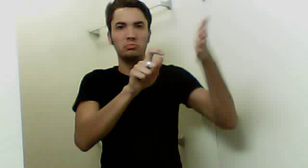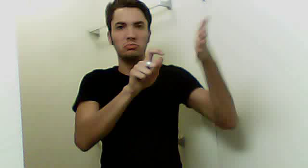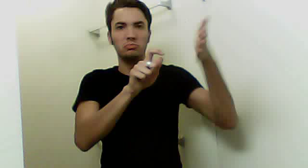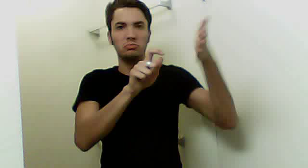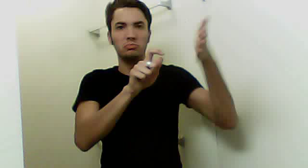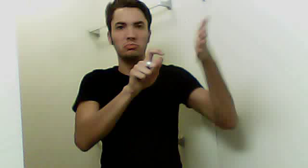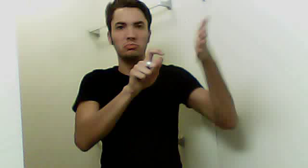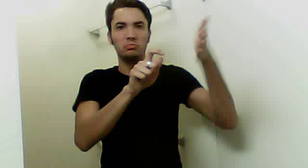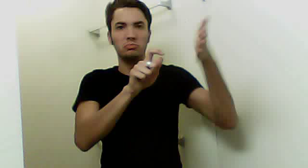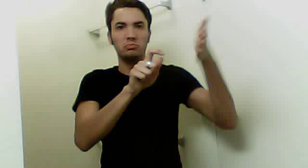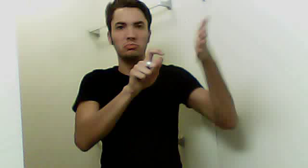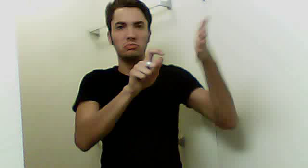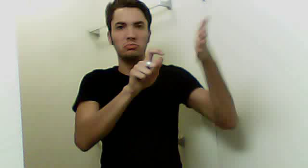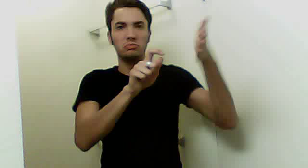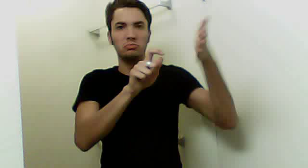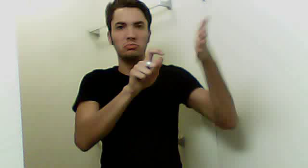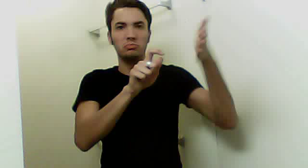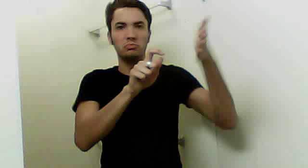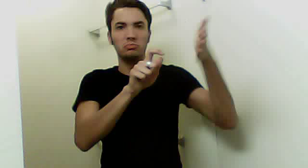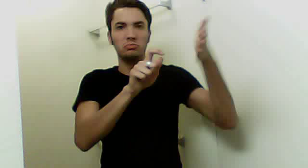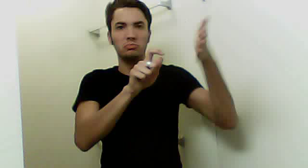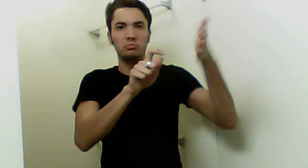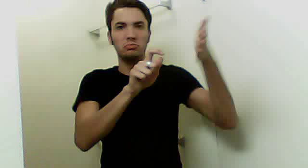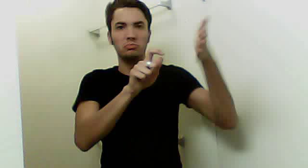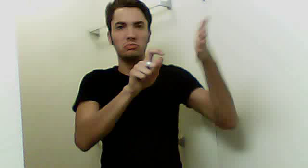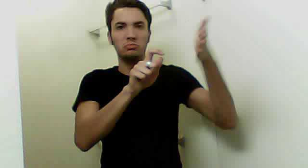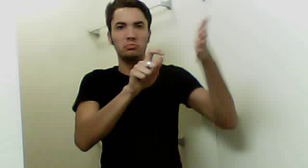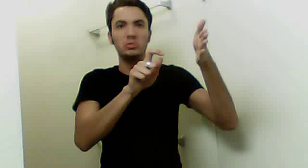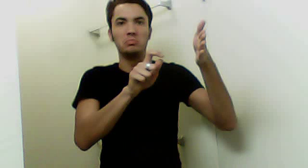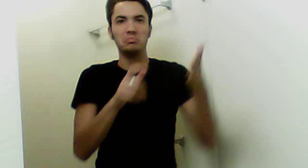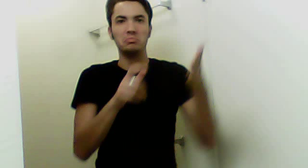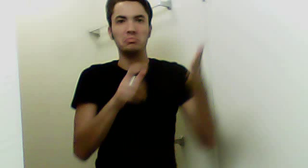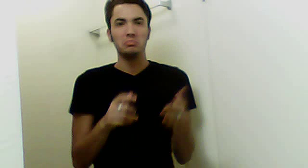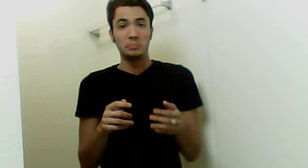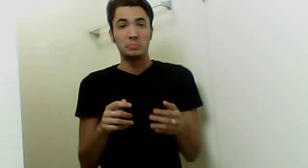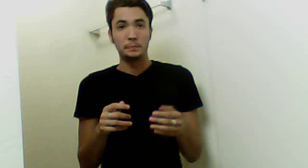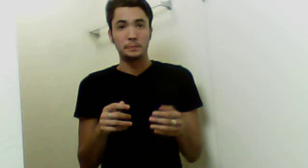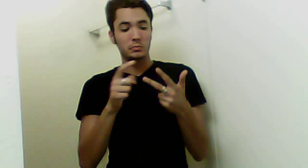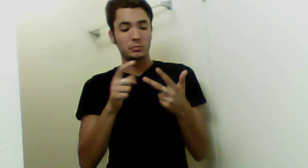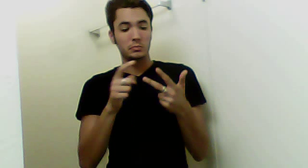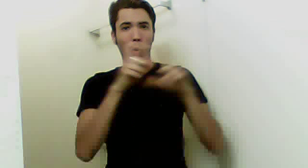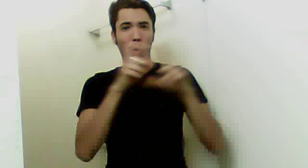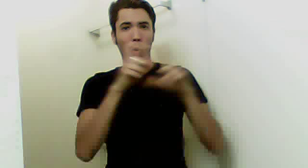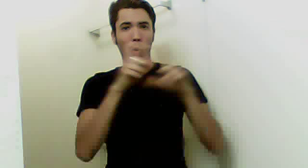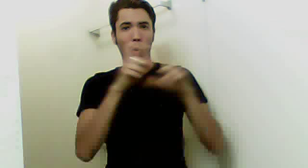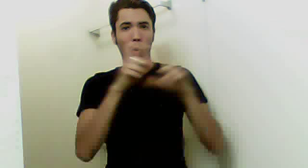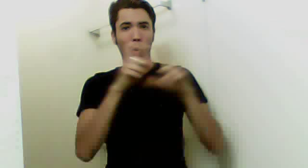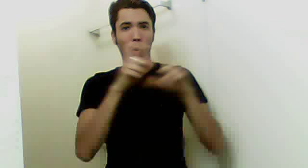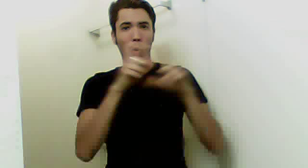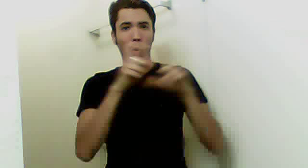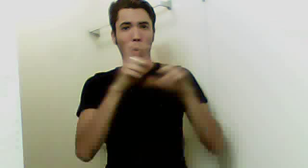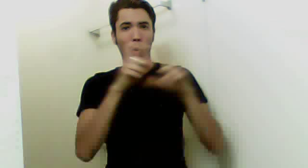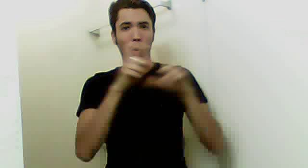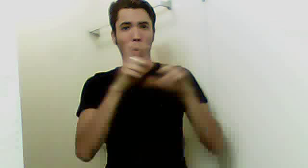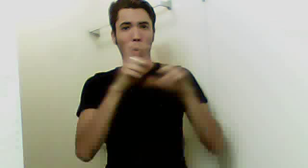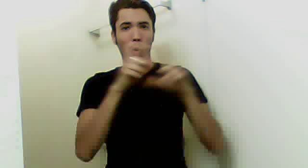You make the text larger with each tap. Works on every computer, every web browser, or minus, minus, minus to get smaller again. If you're on the Mac, it